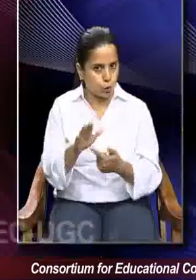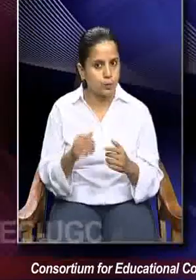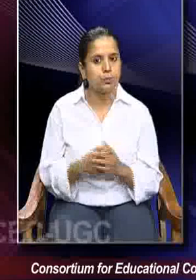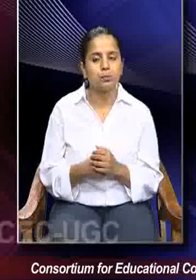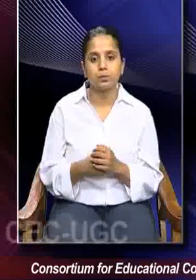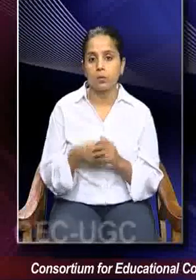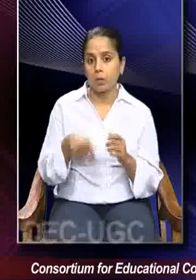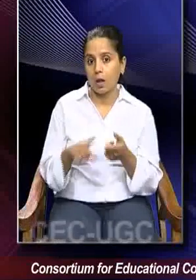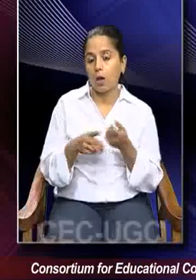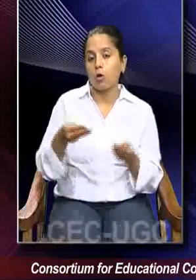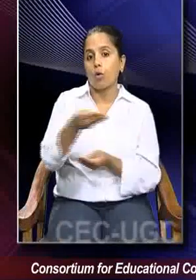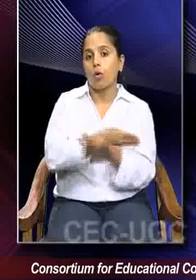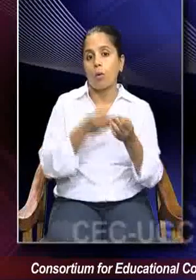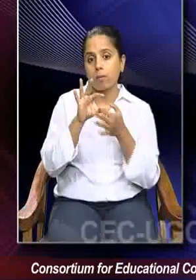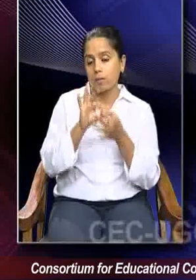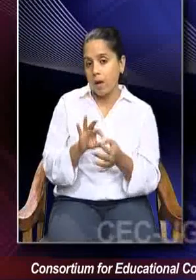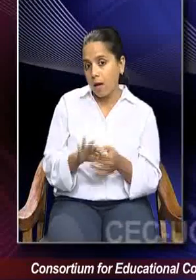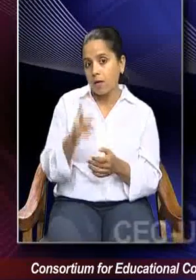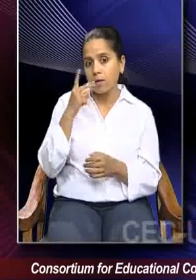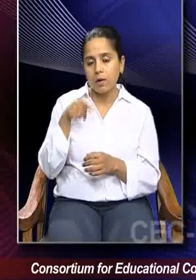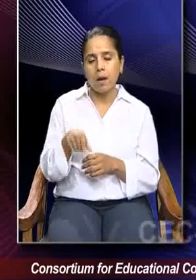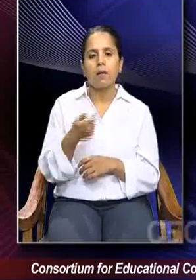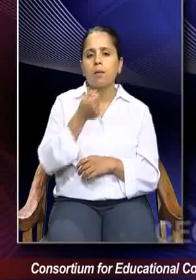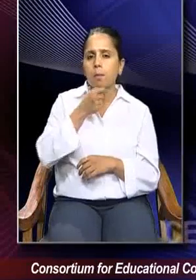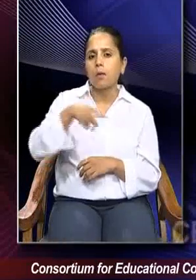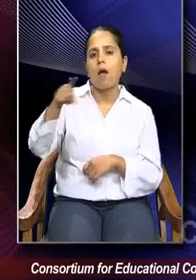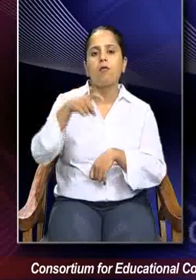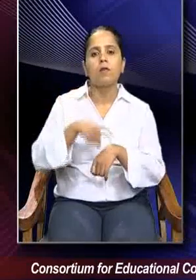An economy which is based on the economy of permanence,